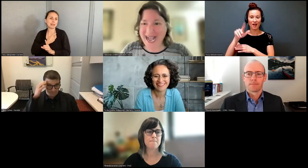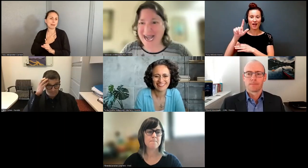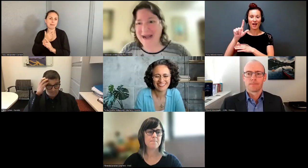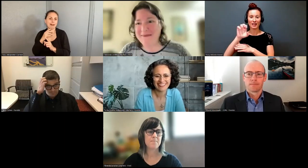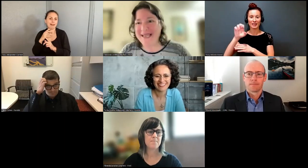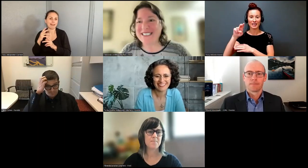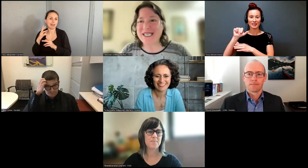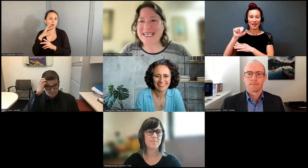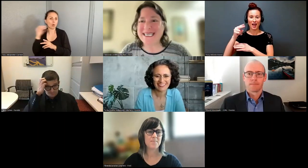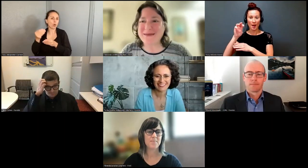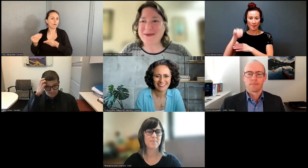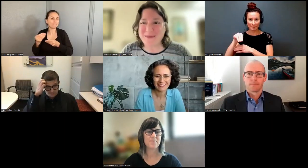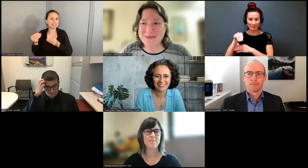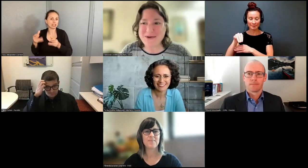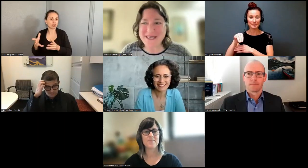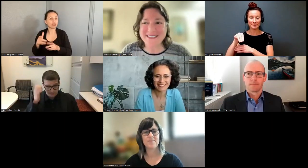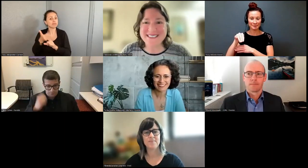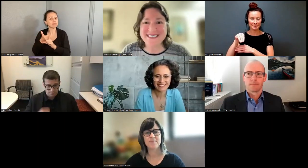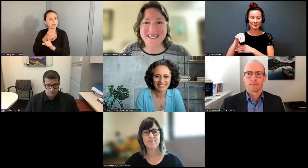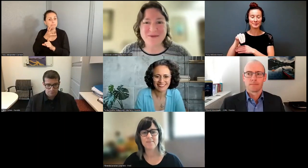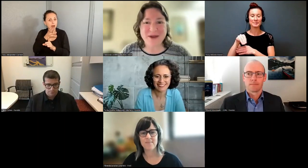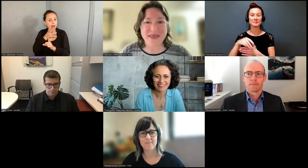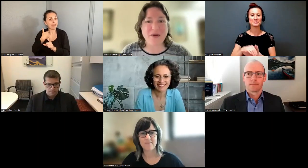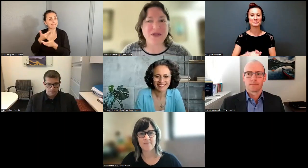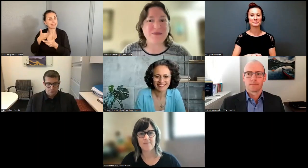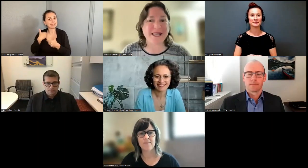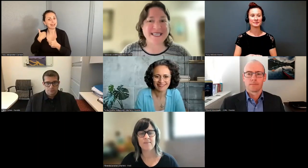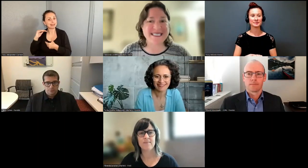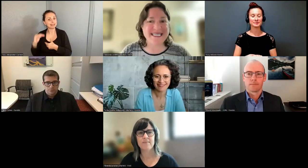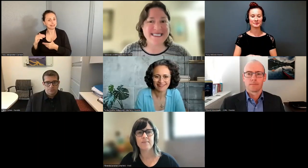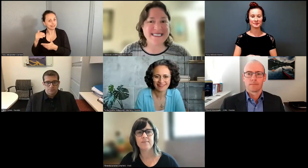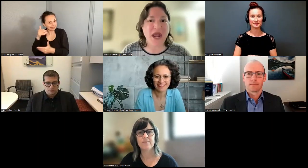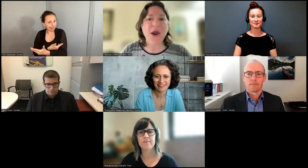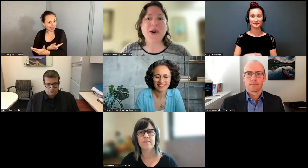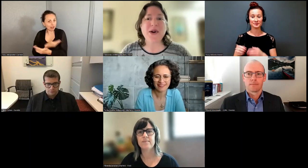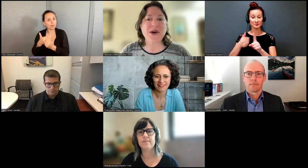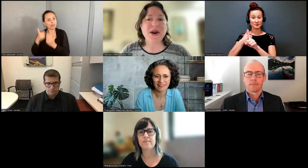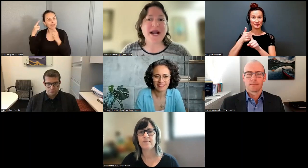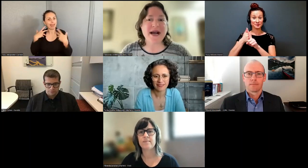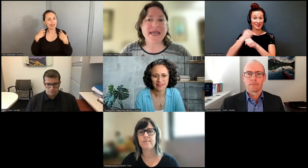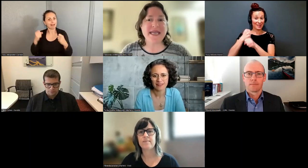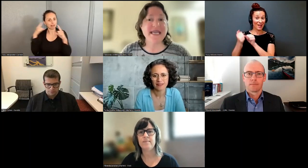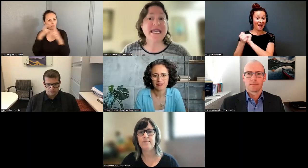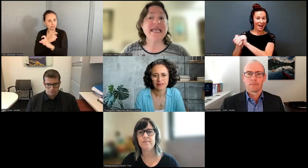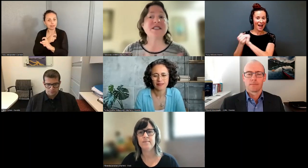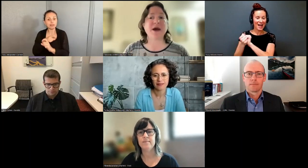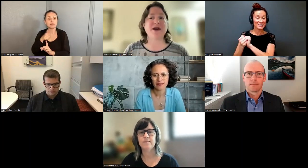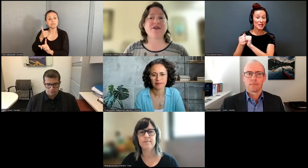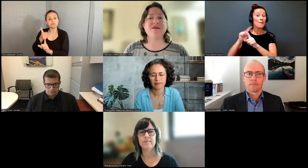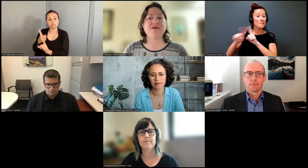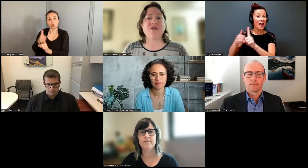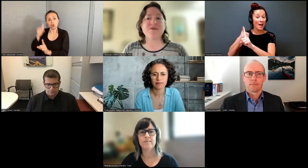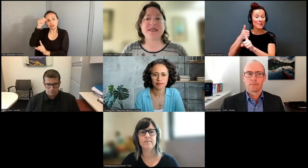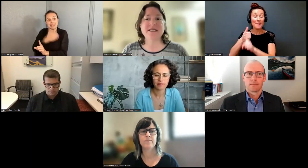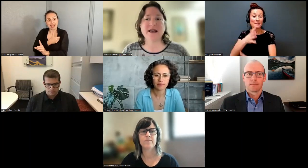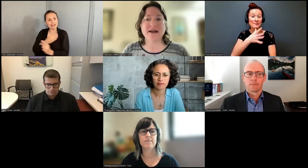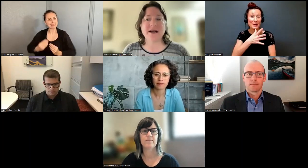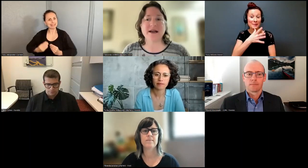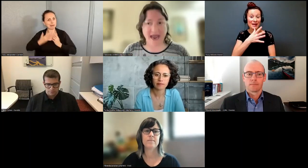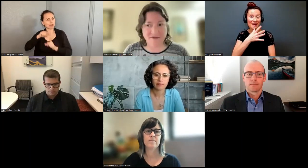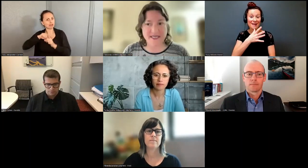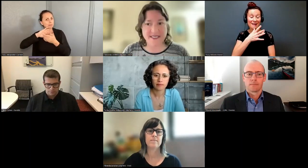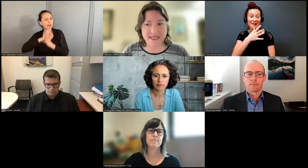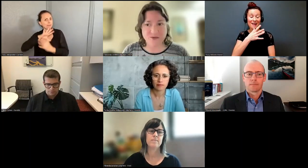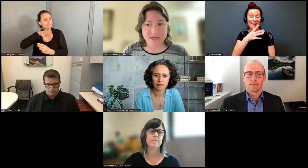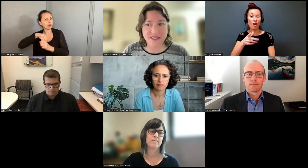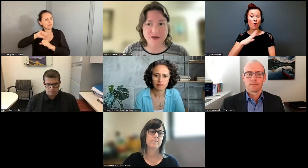co-convener, she is a mom to a young son with health complexities. He inspired her involvement